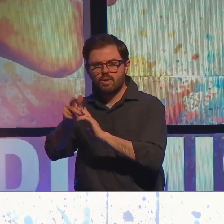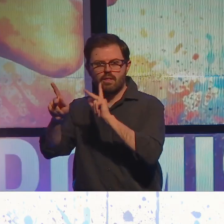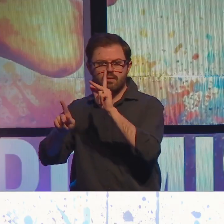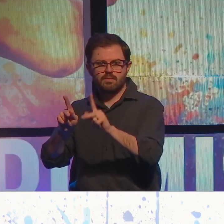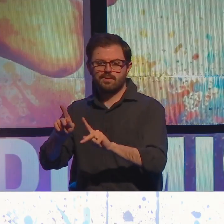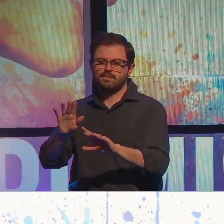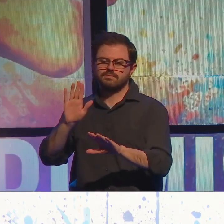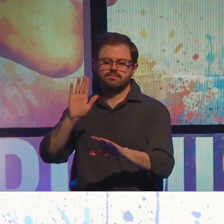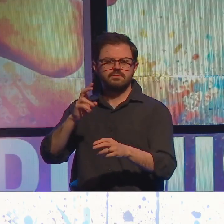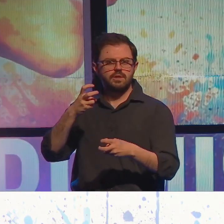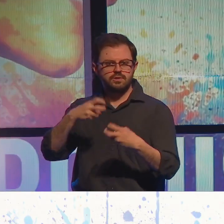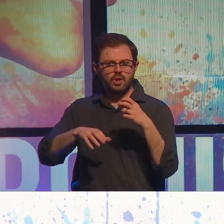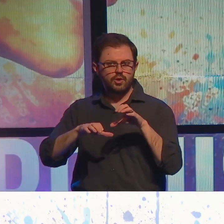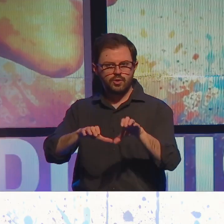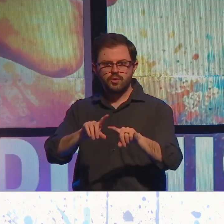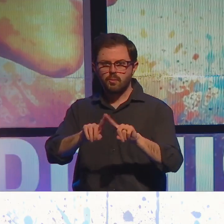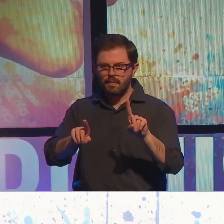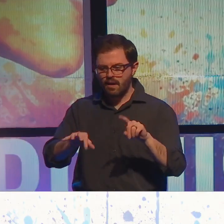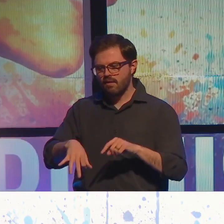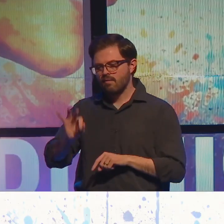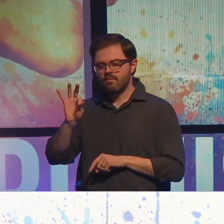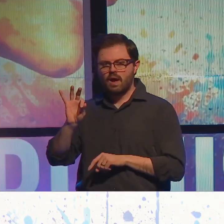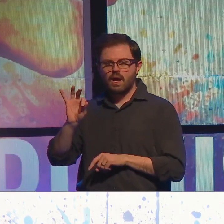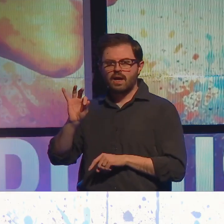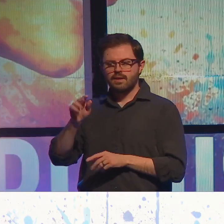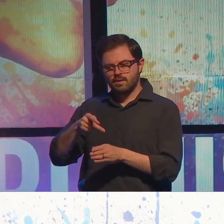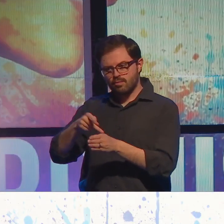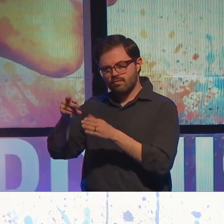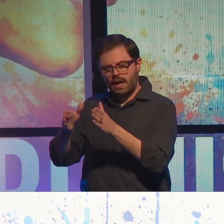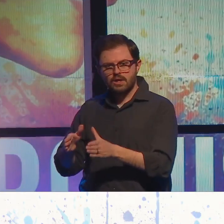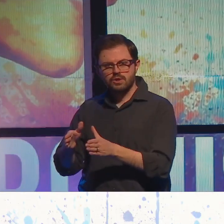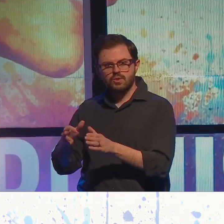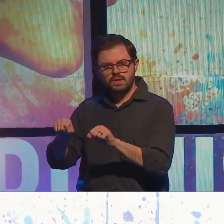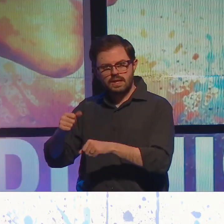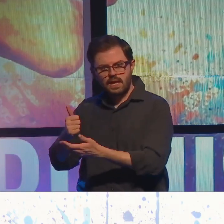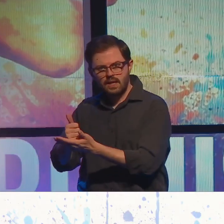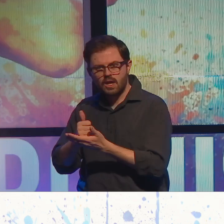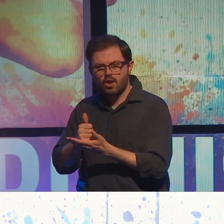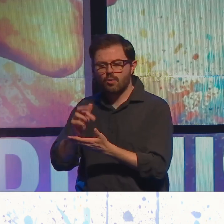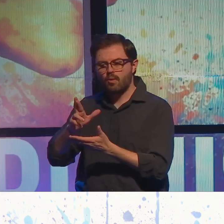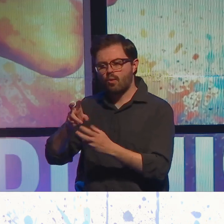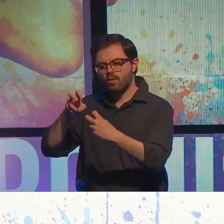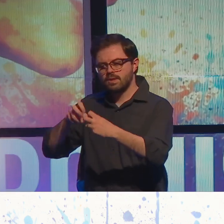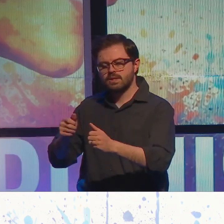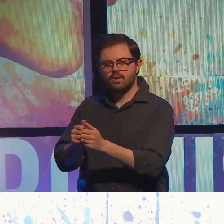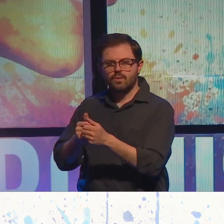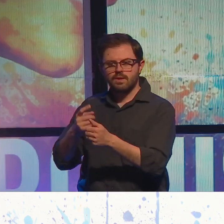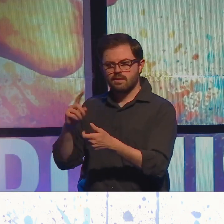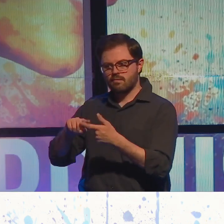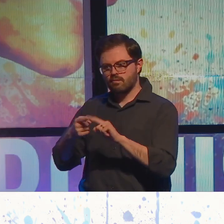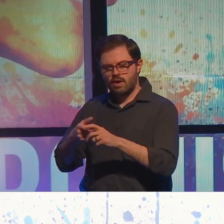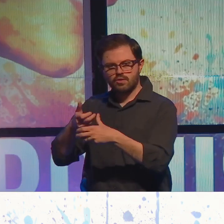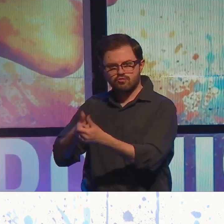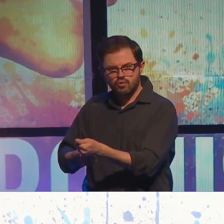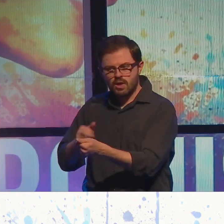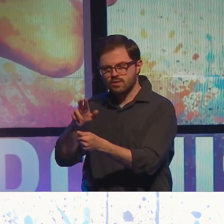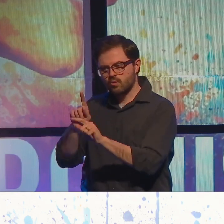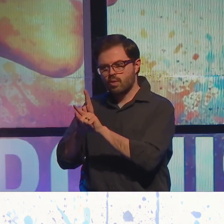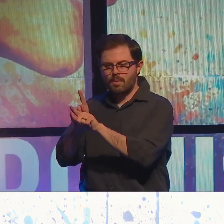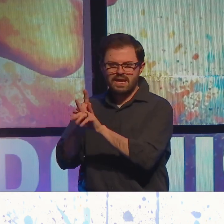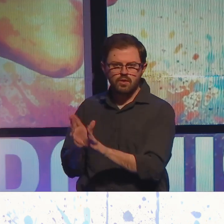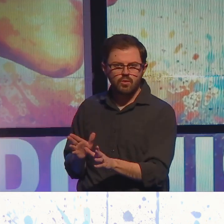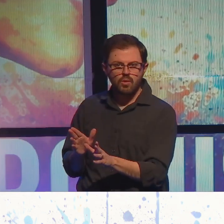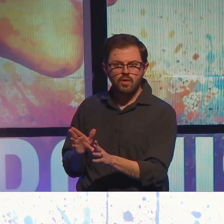easy, but get with a helping professional, sit with a trusted friend, sit with a mentor, speak it, own